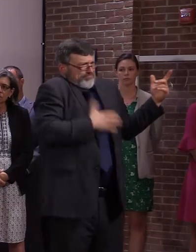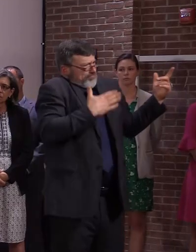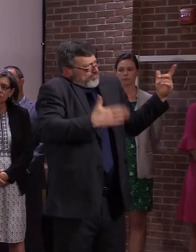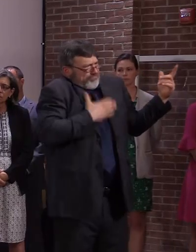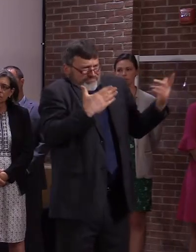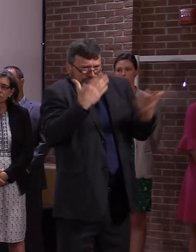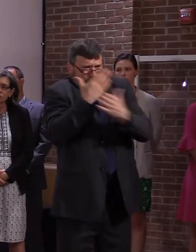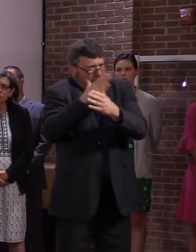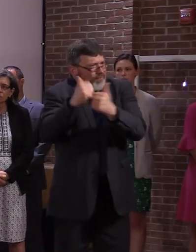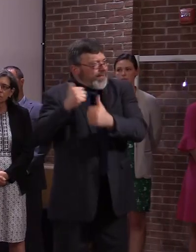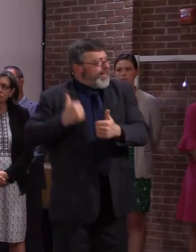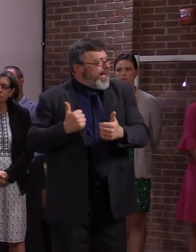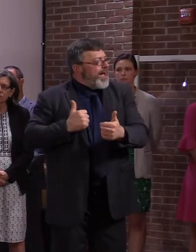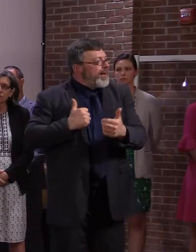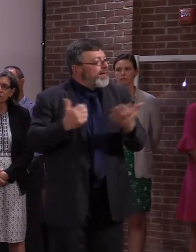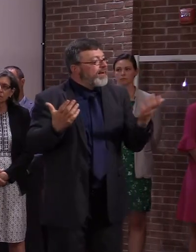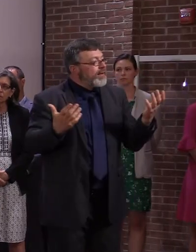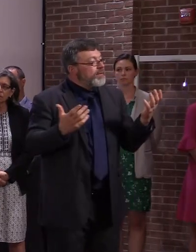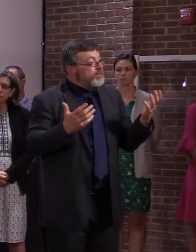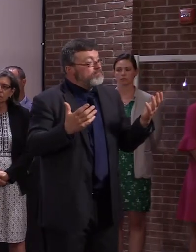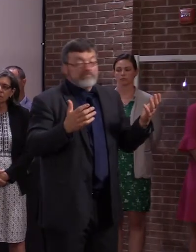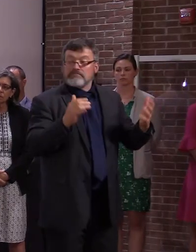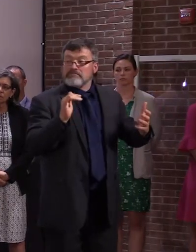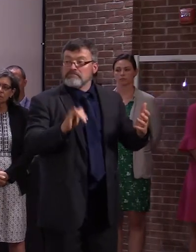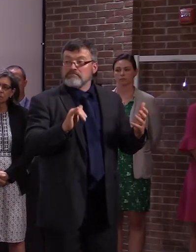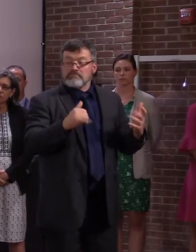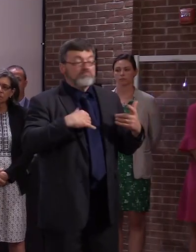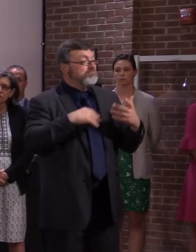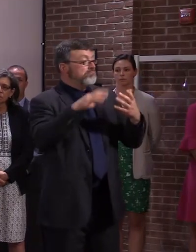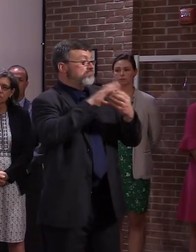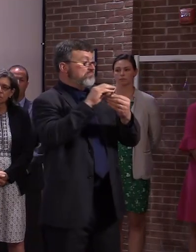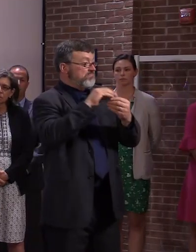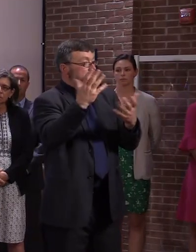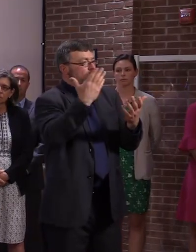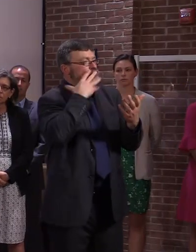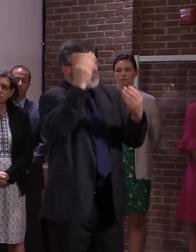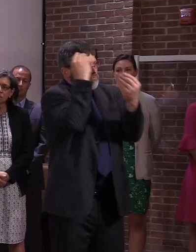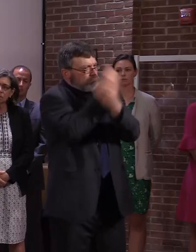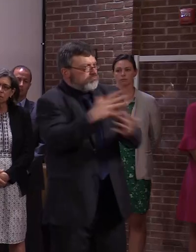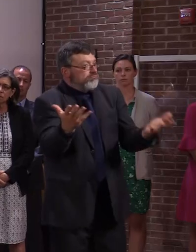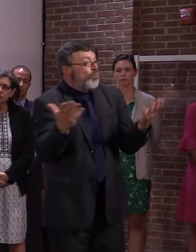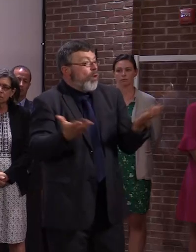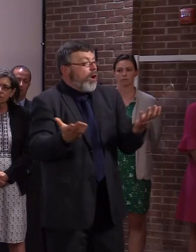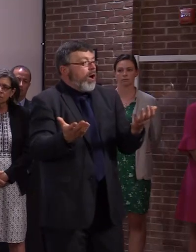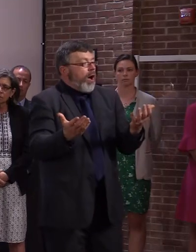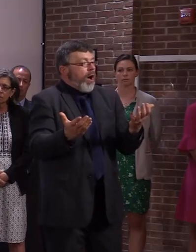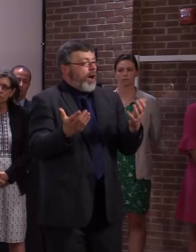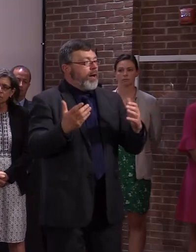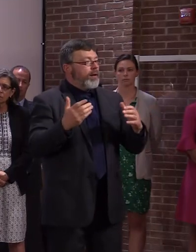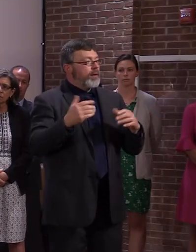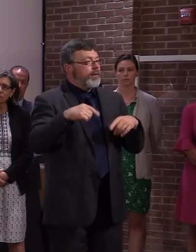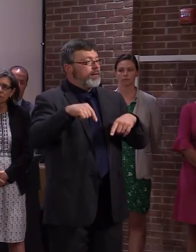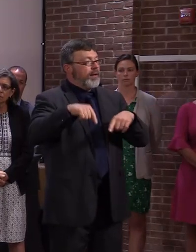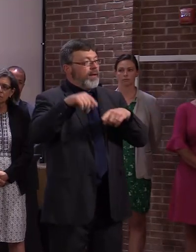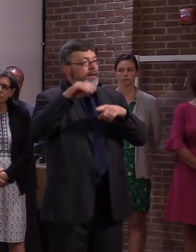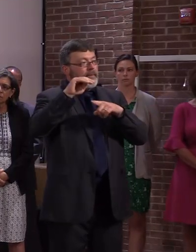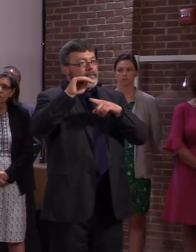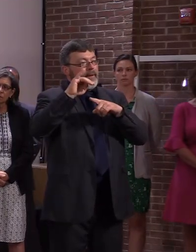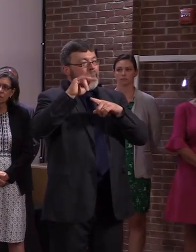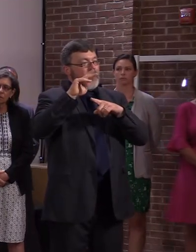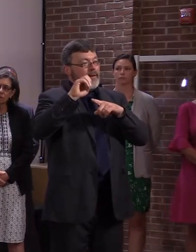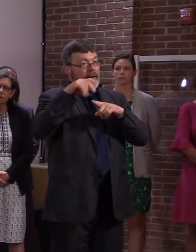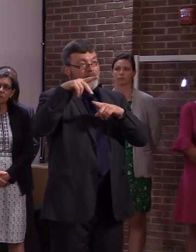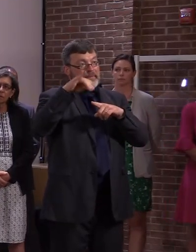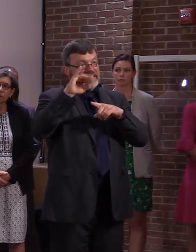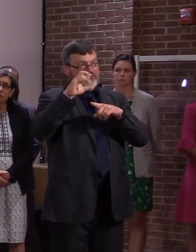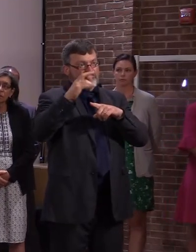But there is some good news, and tomorrow you'll see in the modeling update, Commissioner Pichek will go over this.